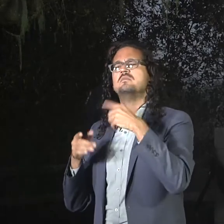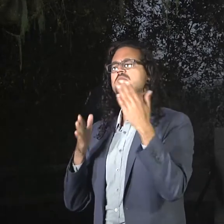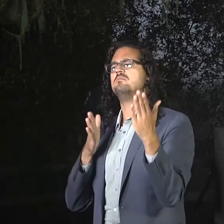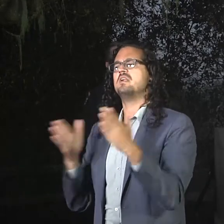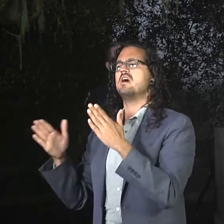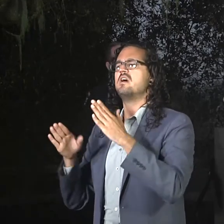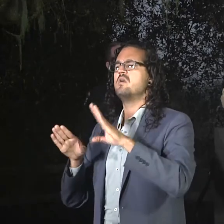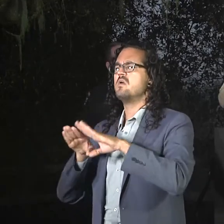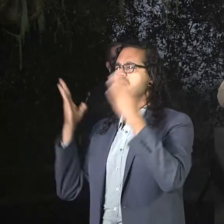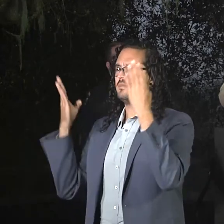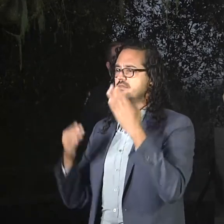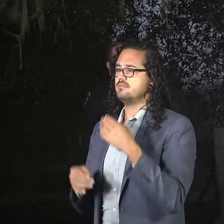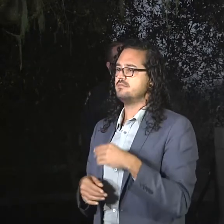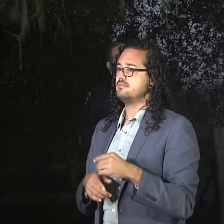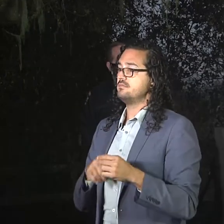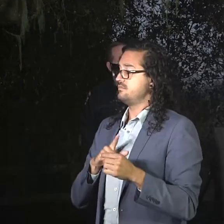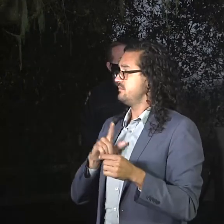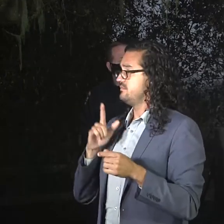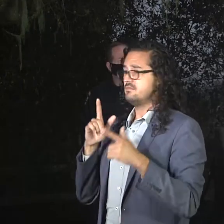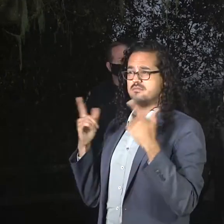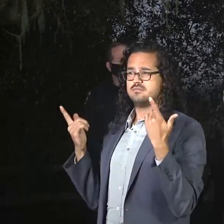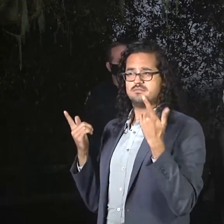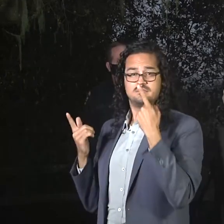if the Sheriff will be able to speak to that or do we?